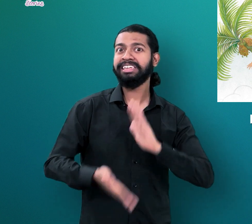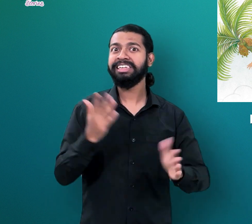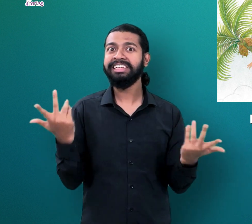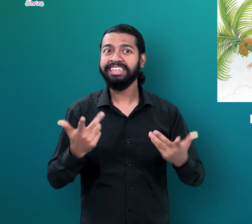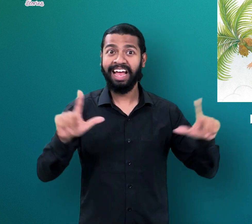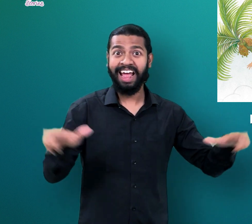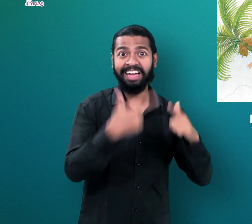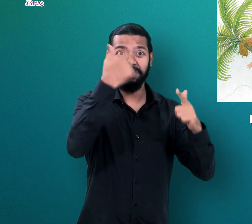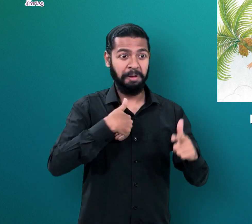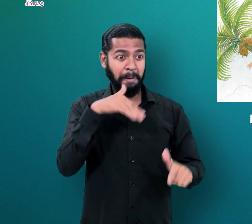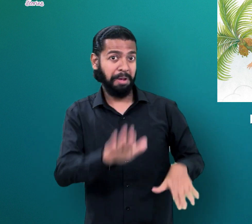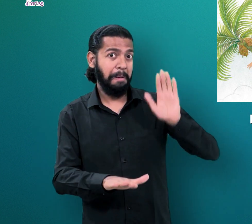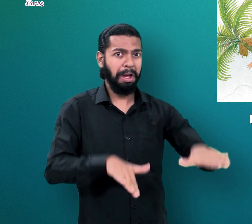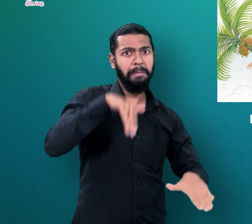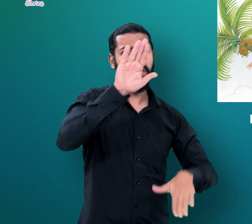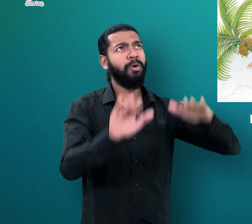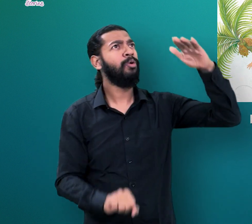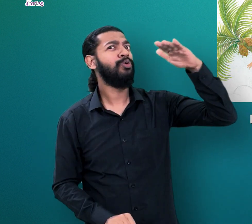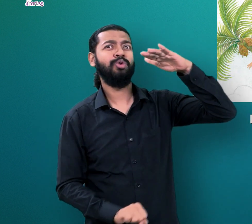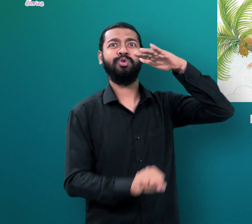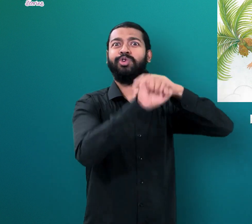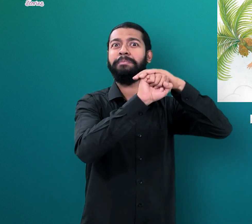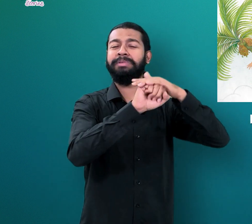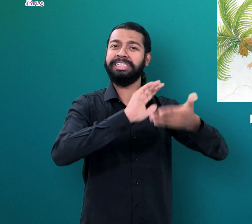But I will take it as a challenge and hop, hop, hop to the top